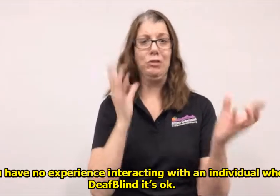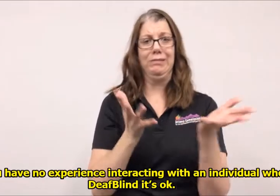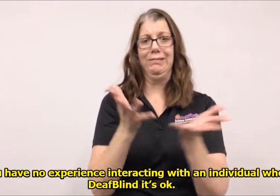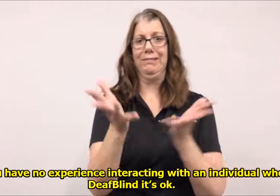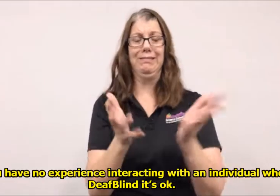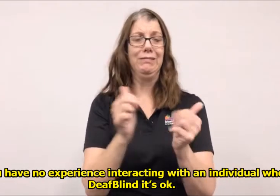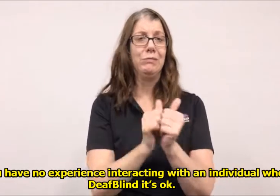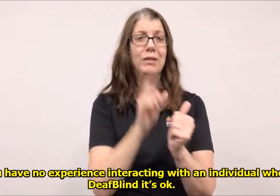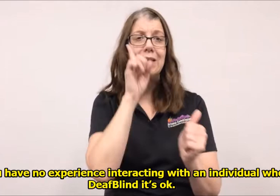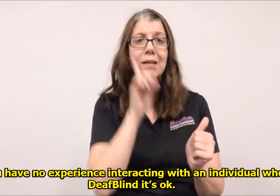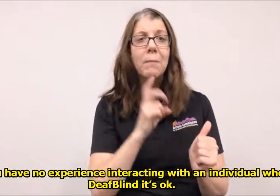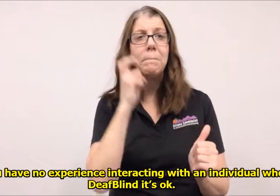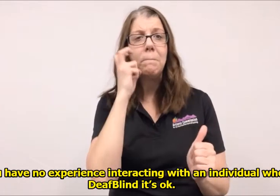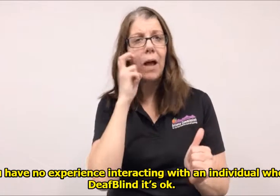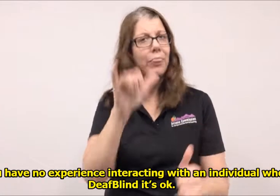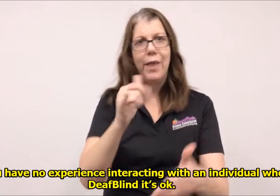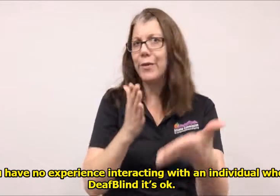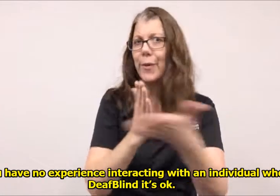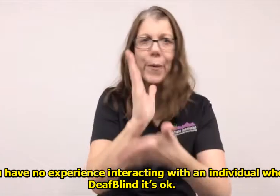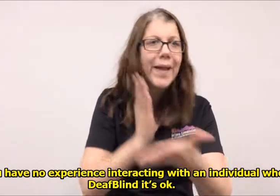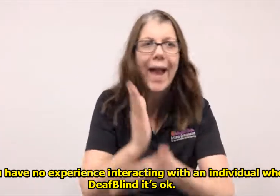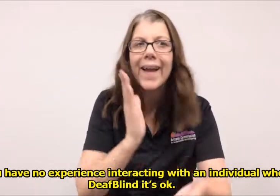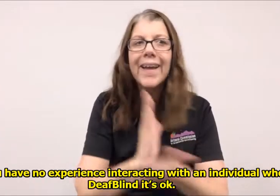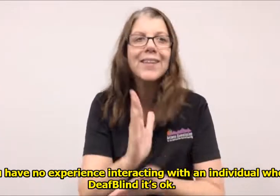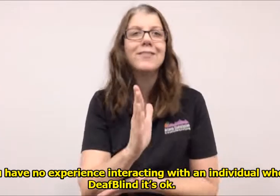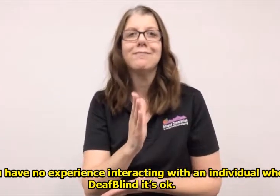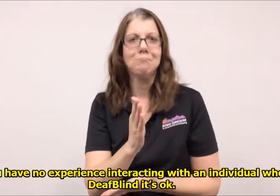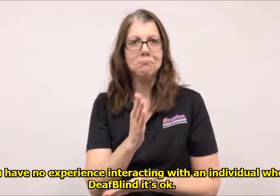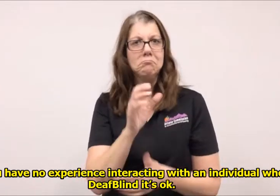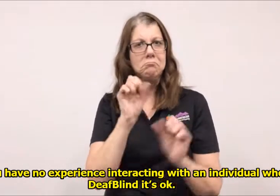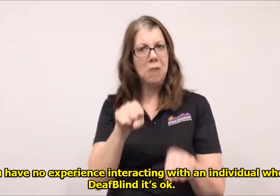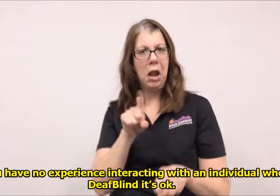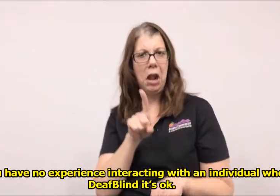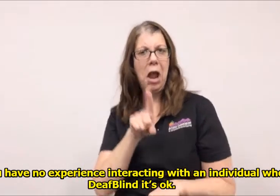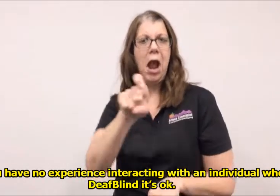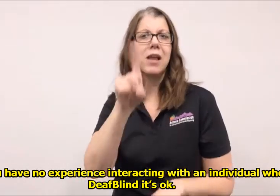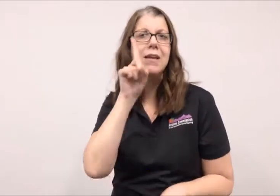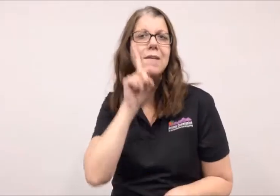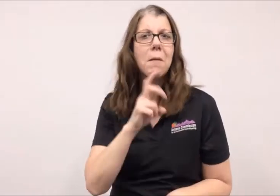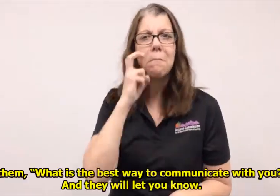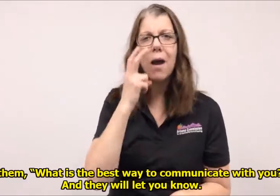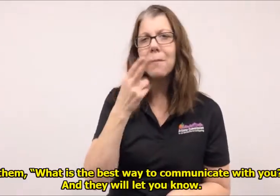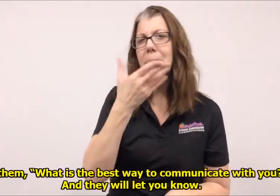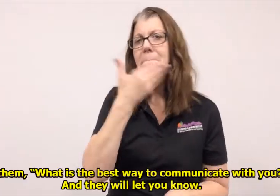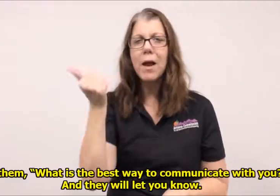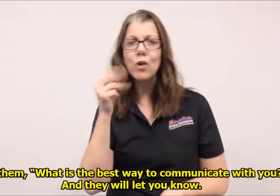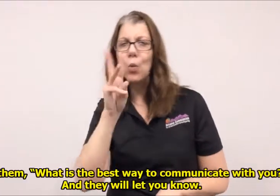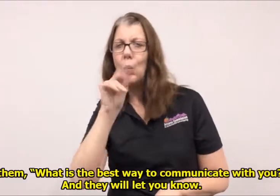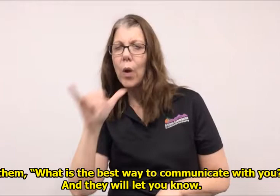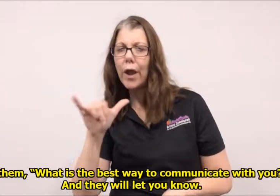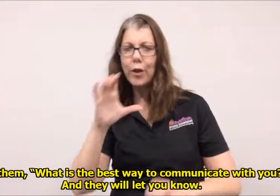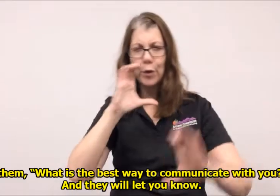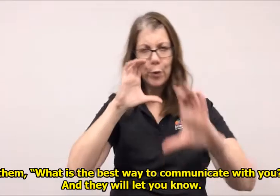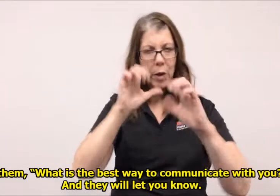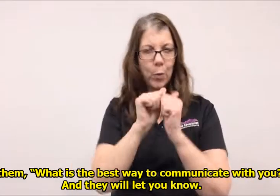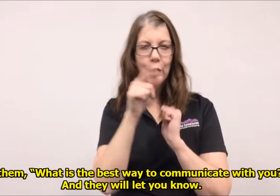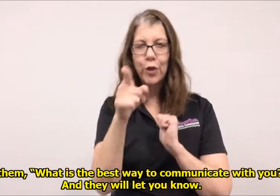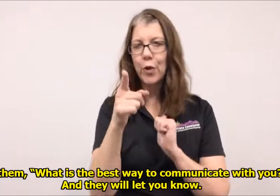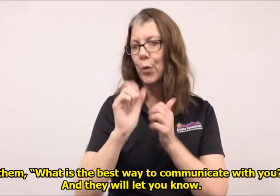If you have no experience interacting with an individual who's deafblind, it's okay. Ask them, what is the best way to communicate with